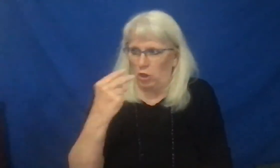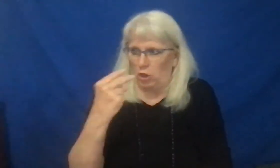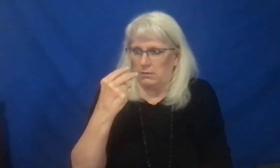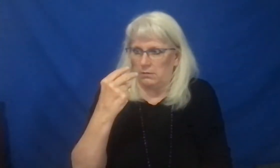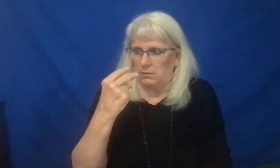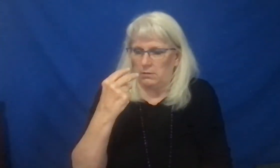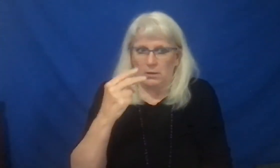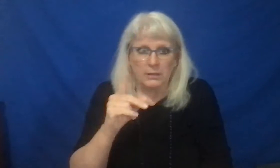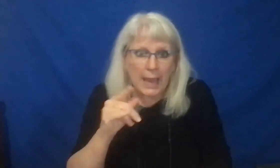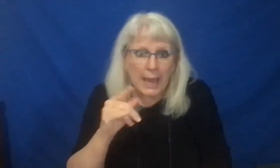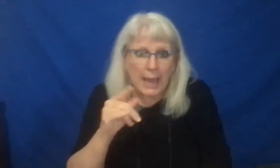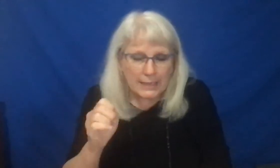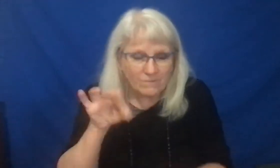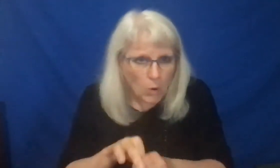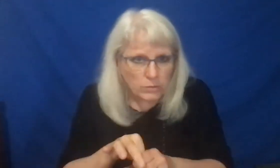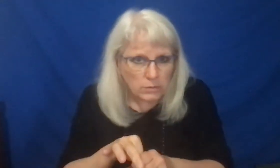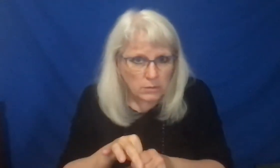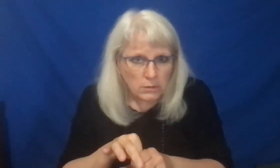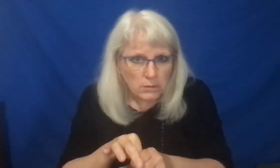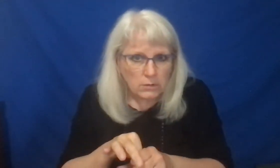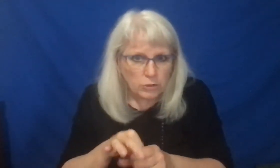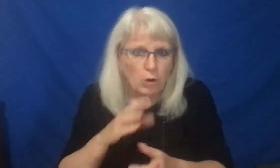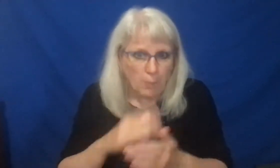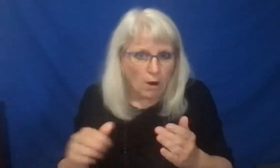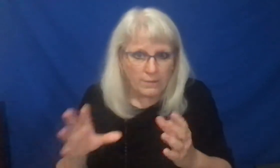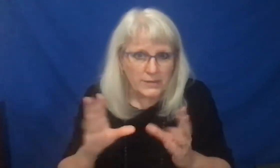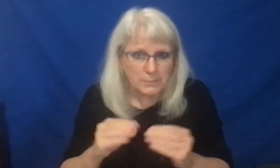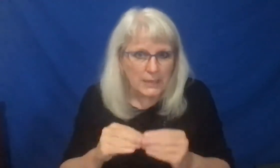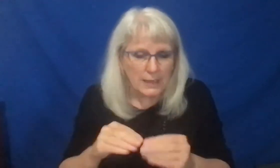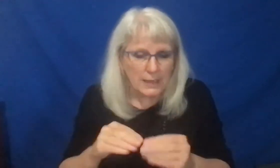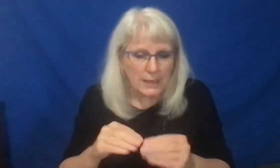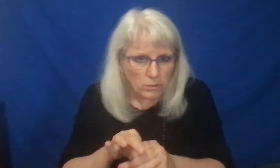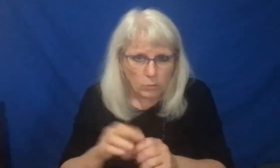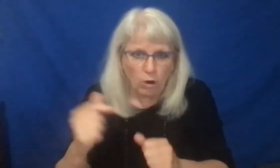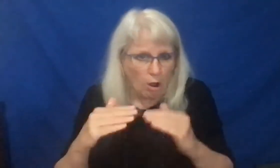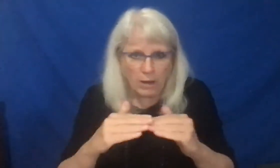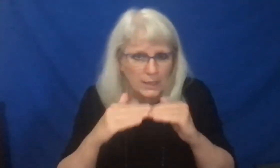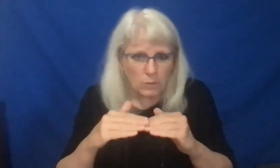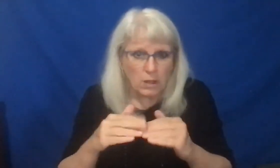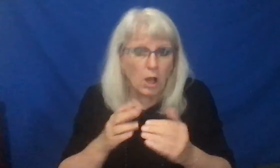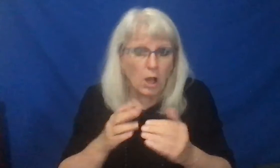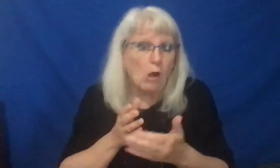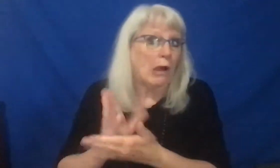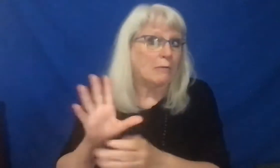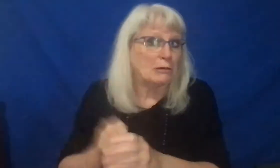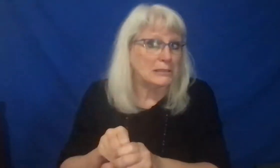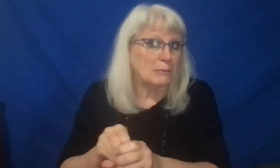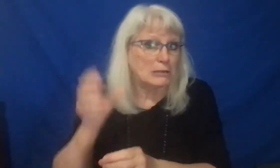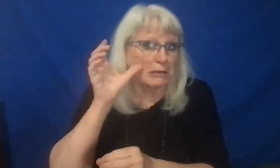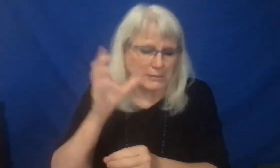Katie, vote. You're a participant at this table. We're all right of participation. We're all participating here. We want to see your